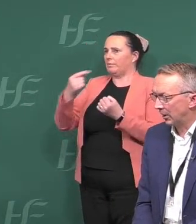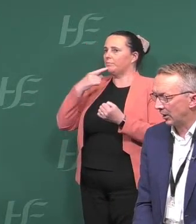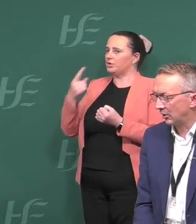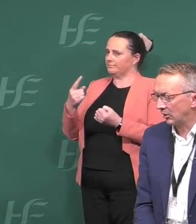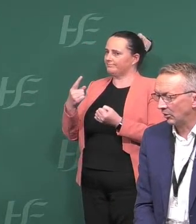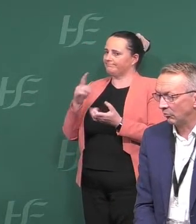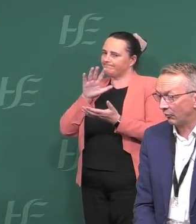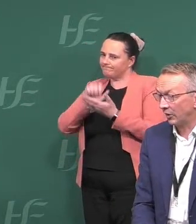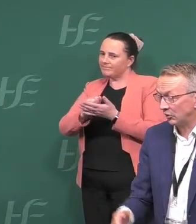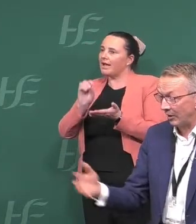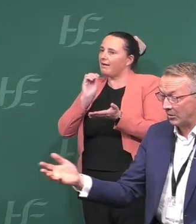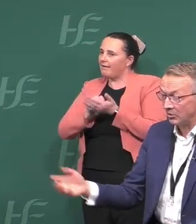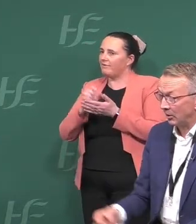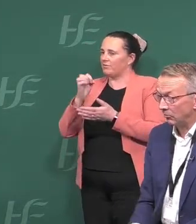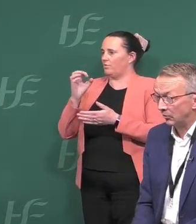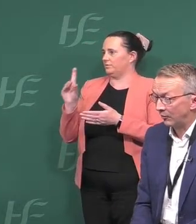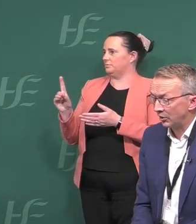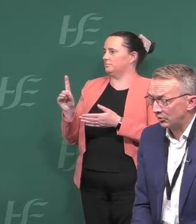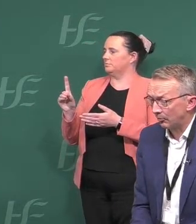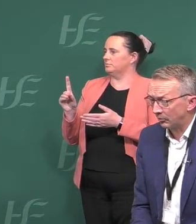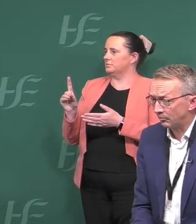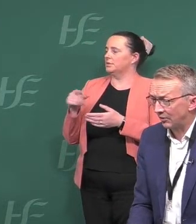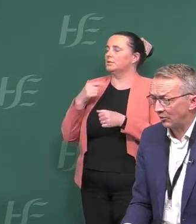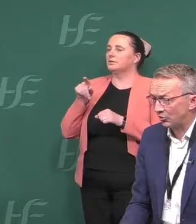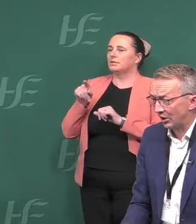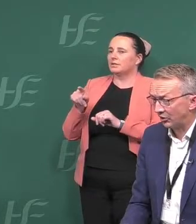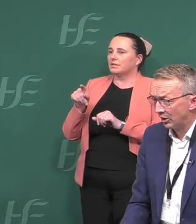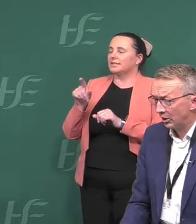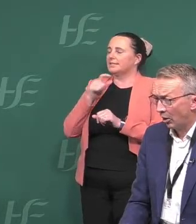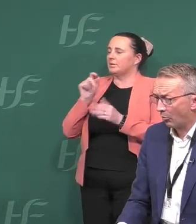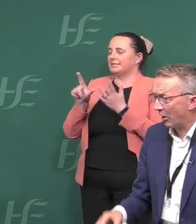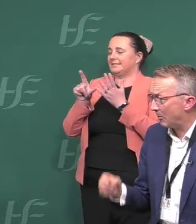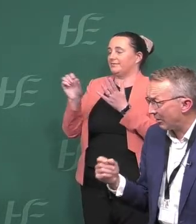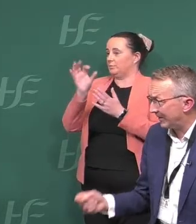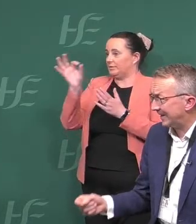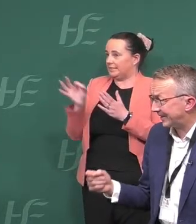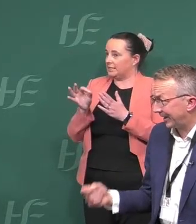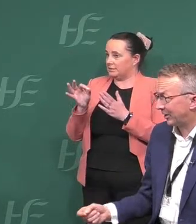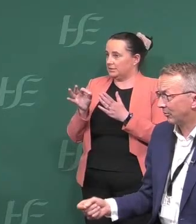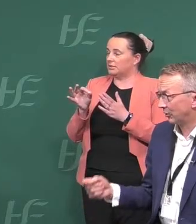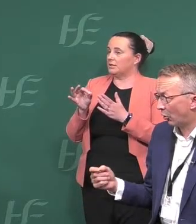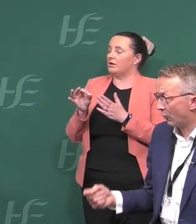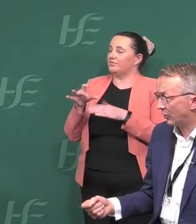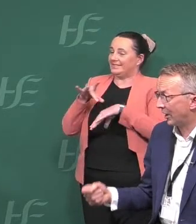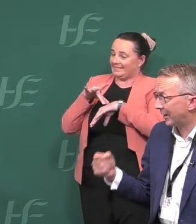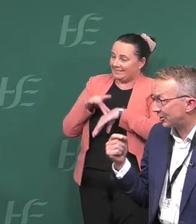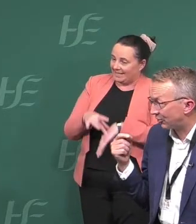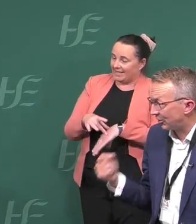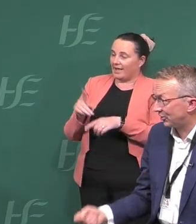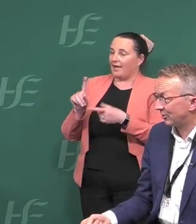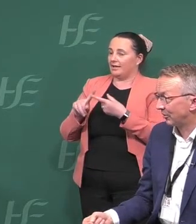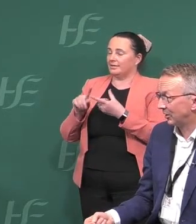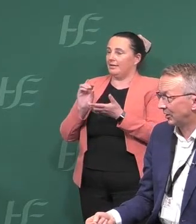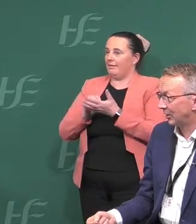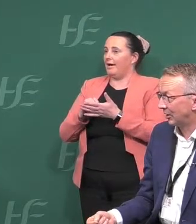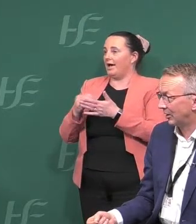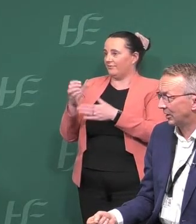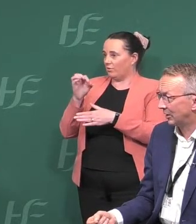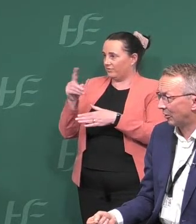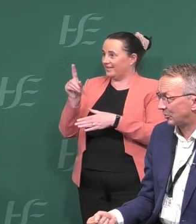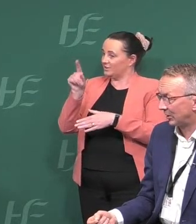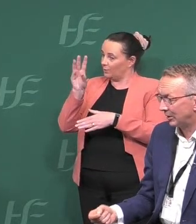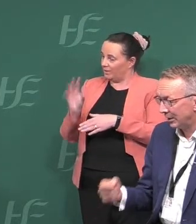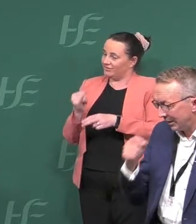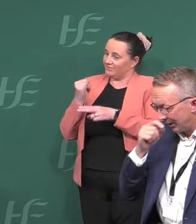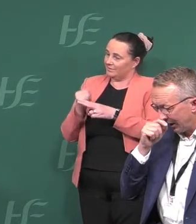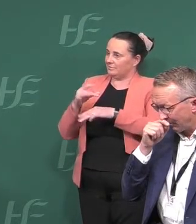So, roughly, as you heard, whatever it is, up to 70% are primarily sick with COVID, and that's the reason they're